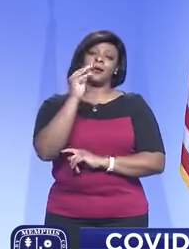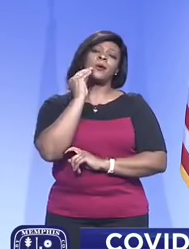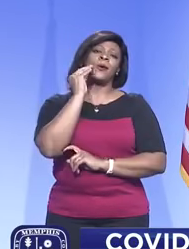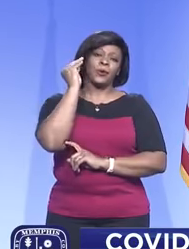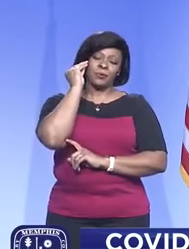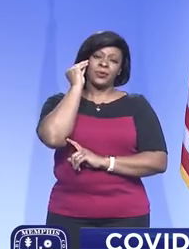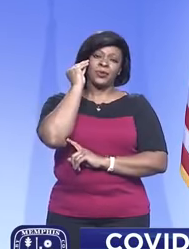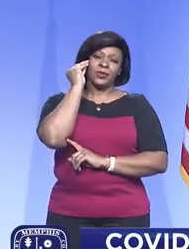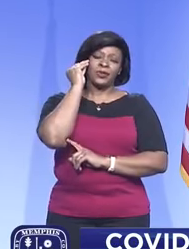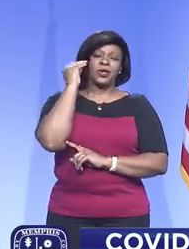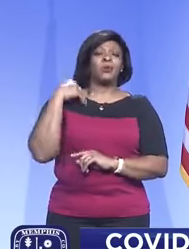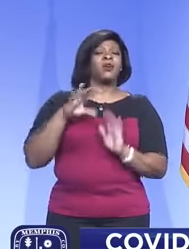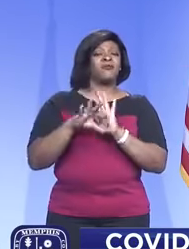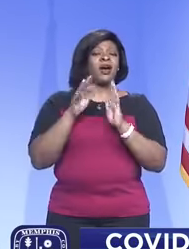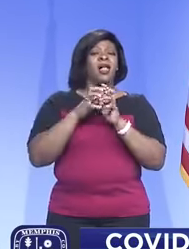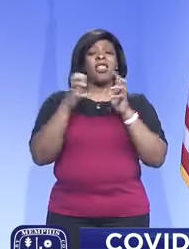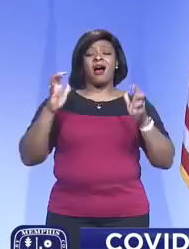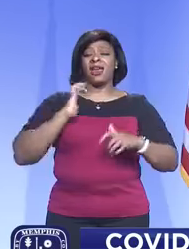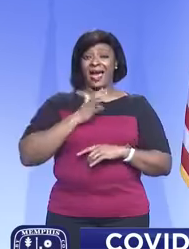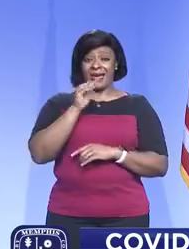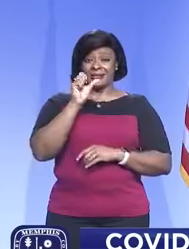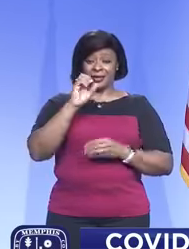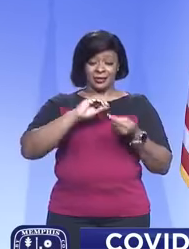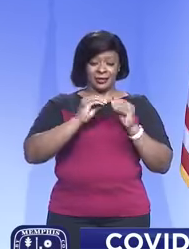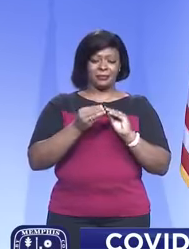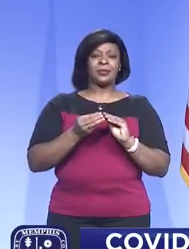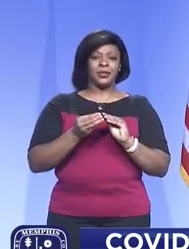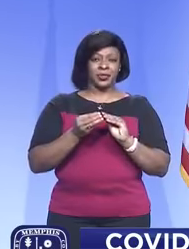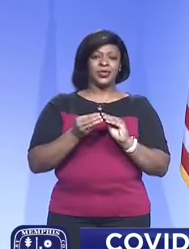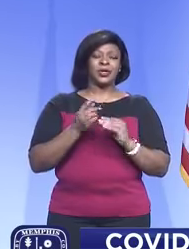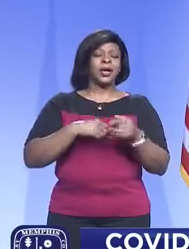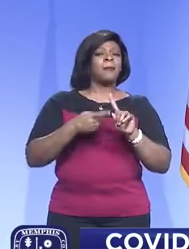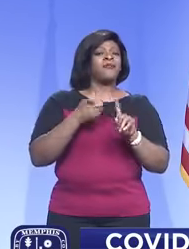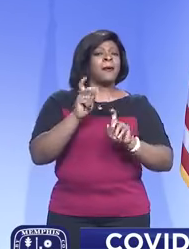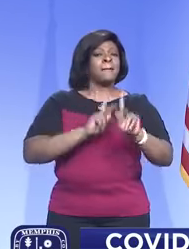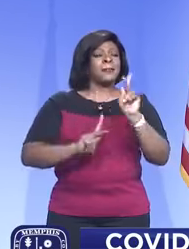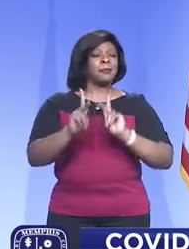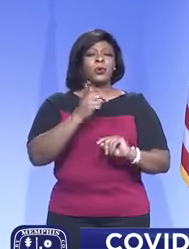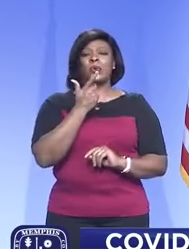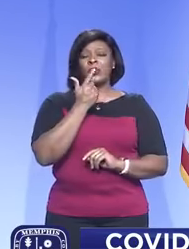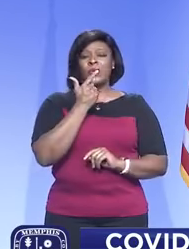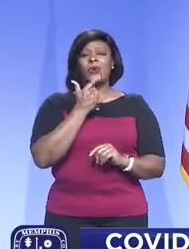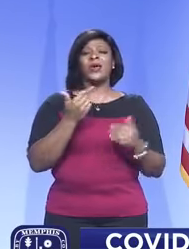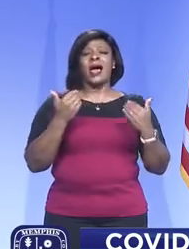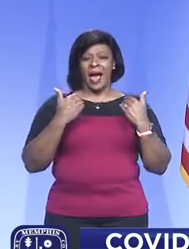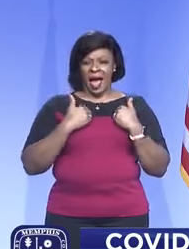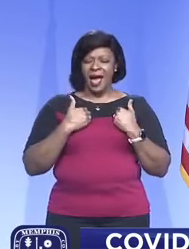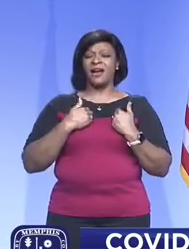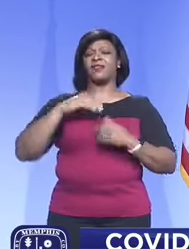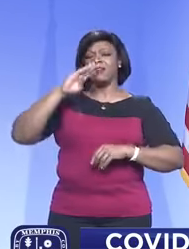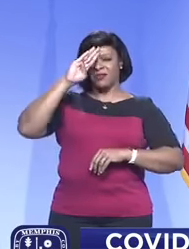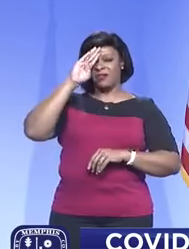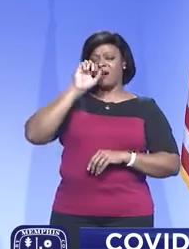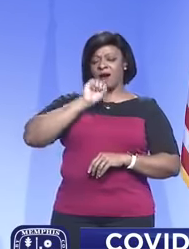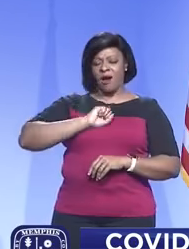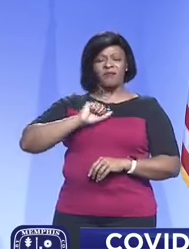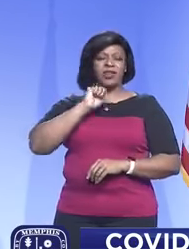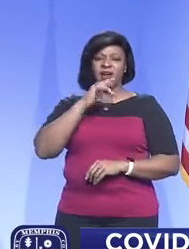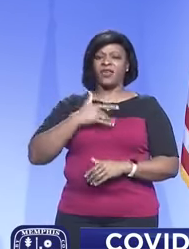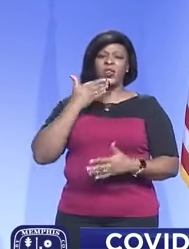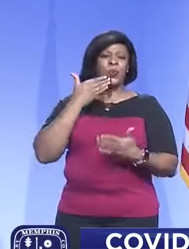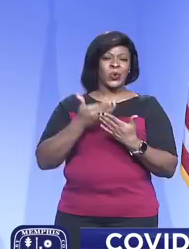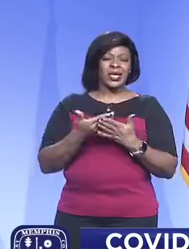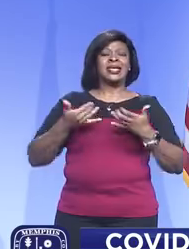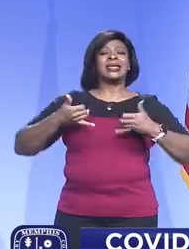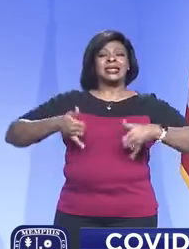We're finding that a lot of our cases are occurring from people who are having symptoms, but they still